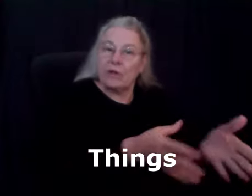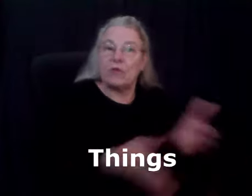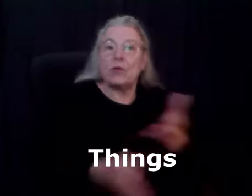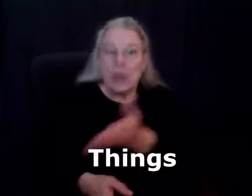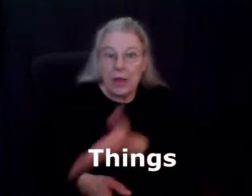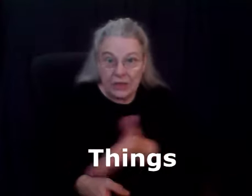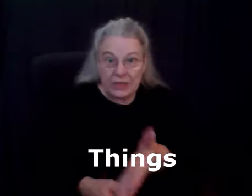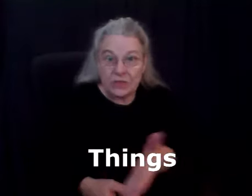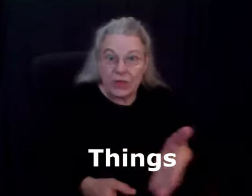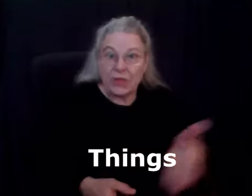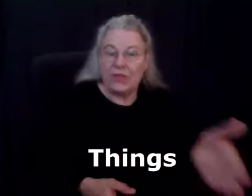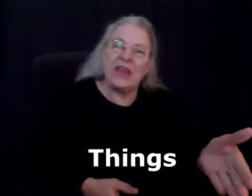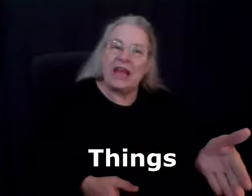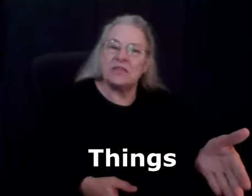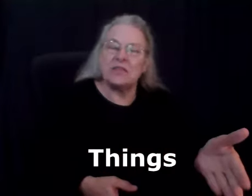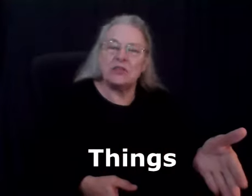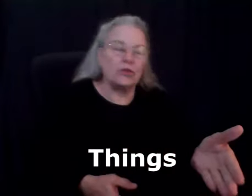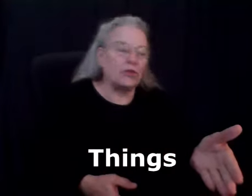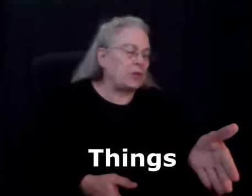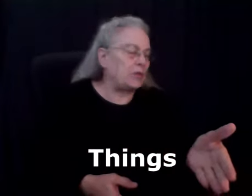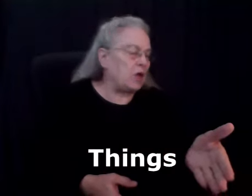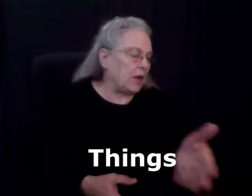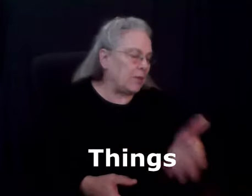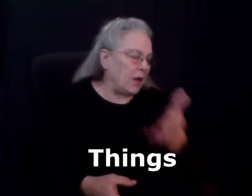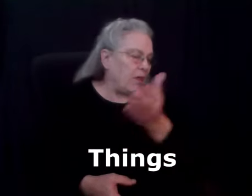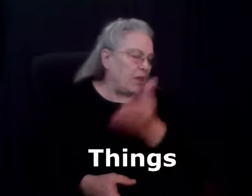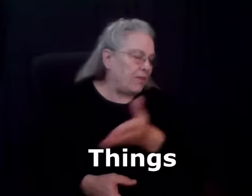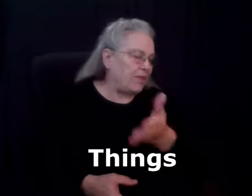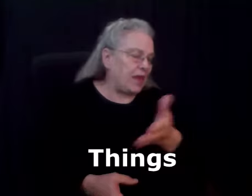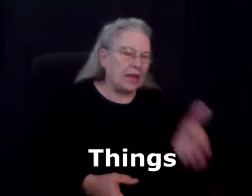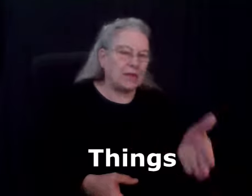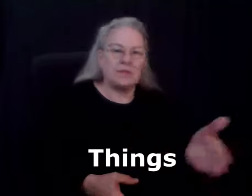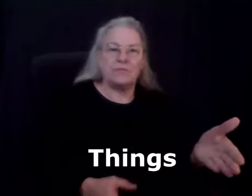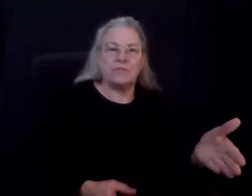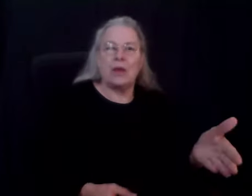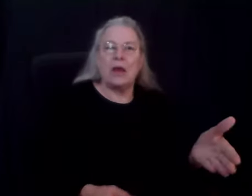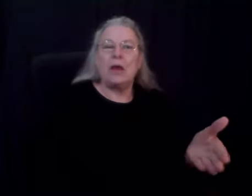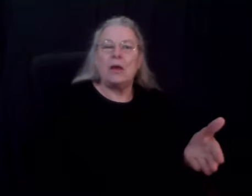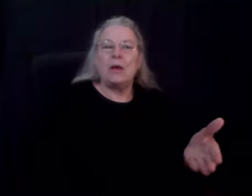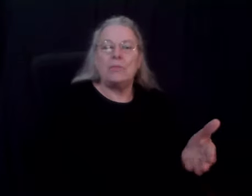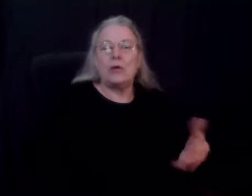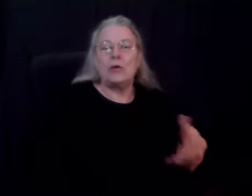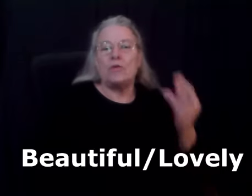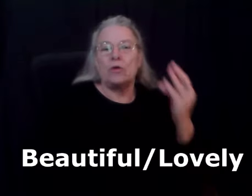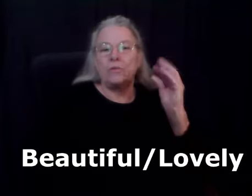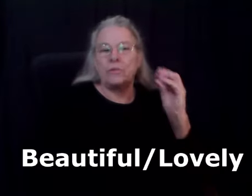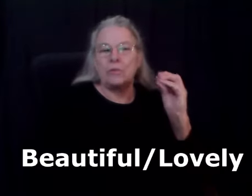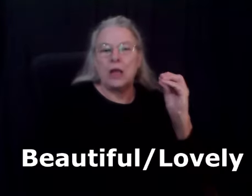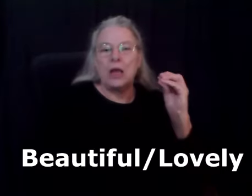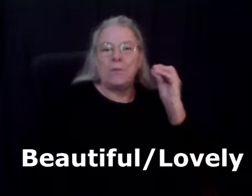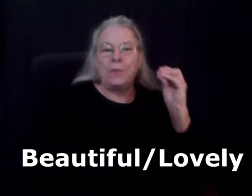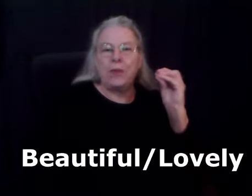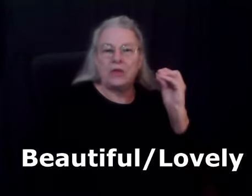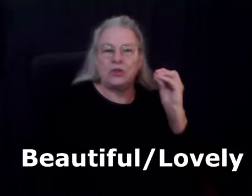you. These are the things that you're going to be talking about. Things. Beautiful. Pinch your